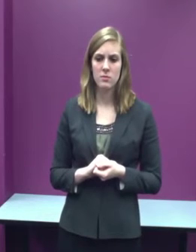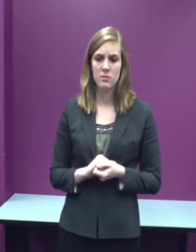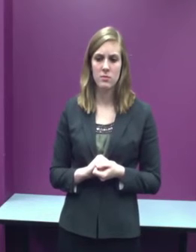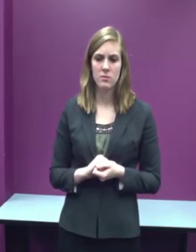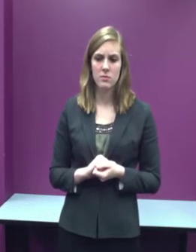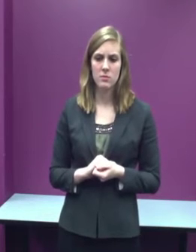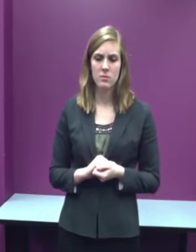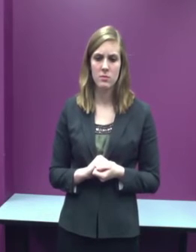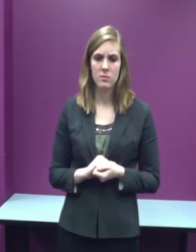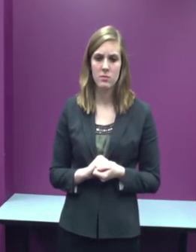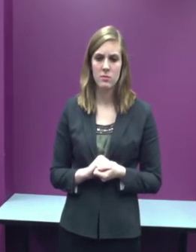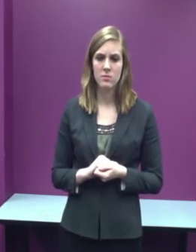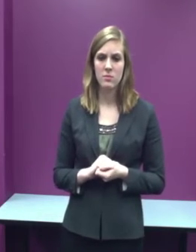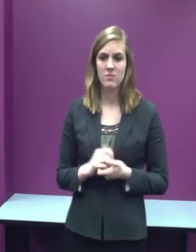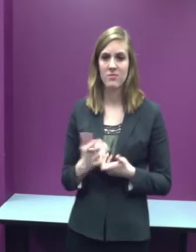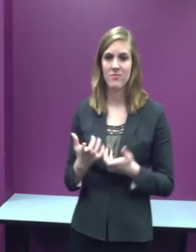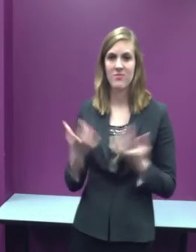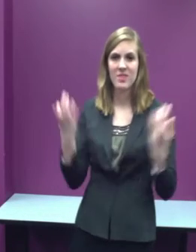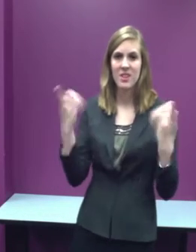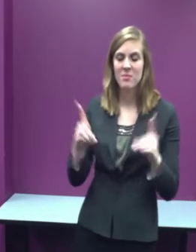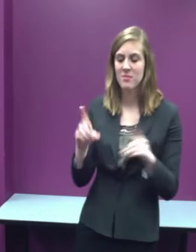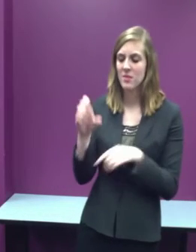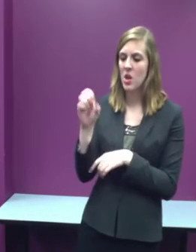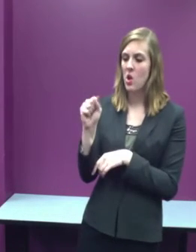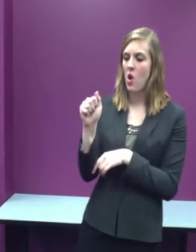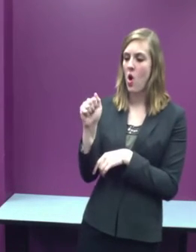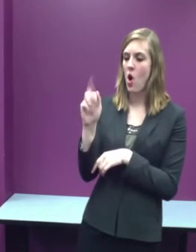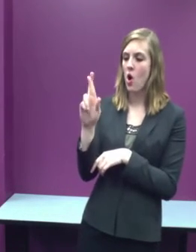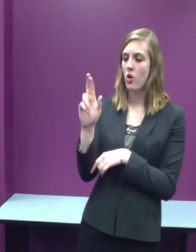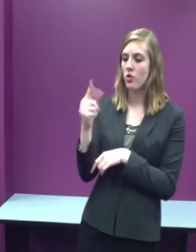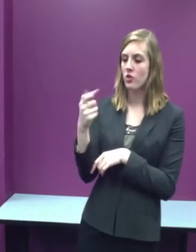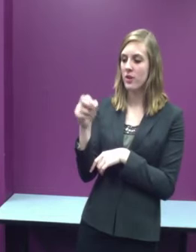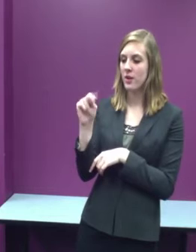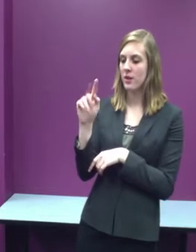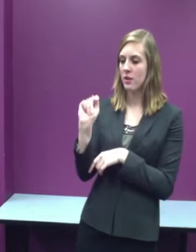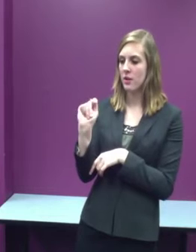He expired, having said to me before his death that he was going away.